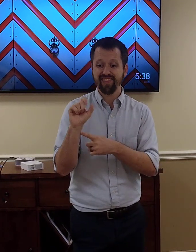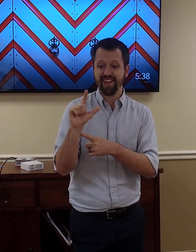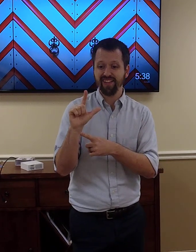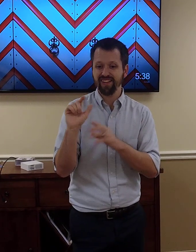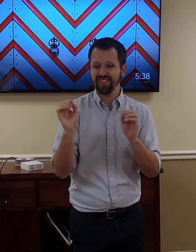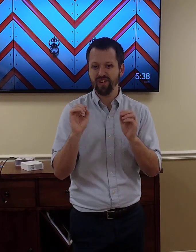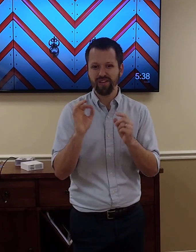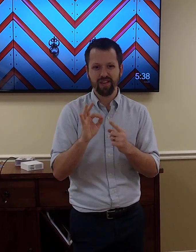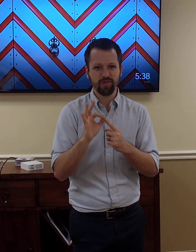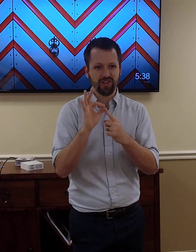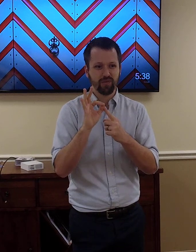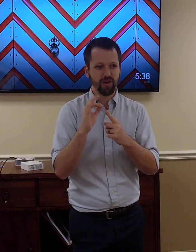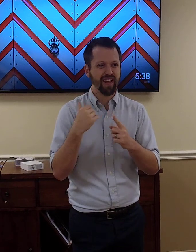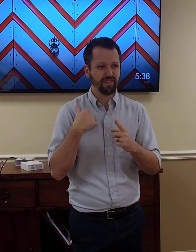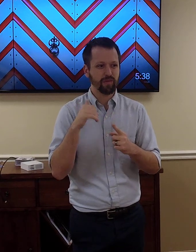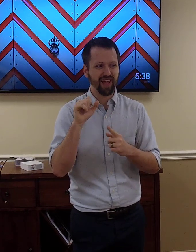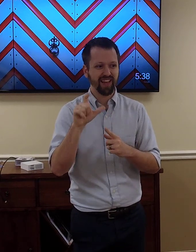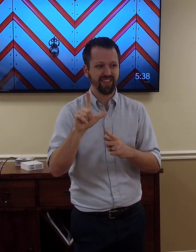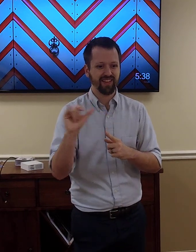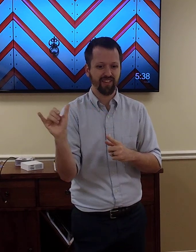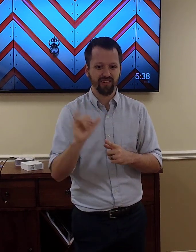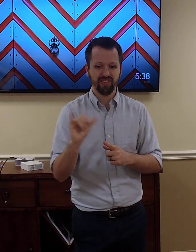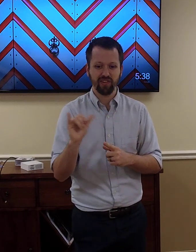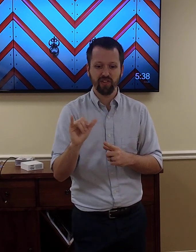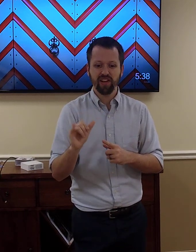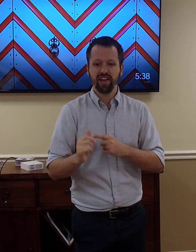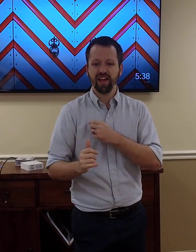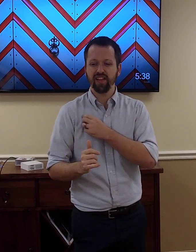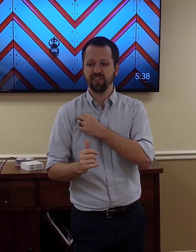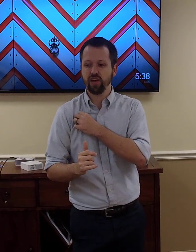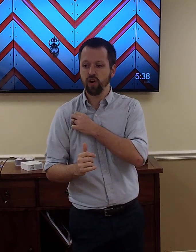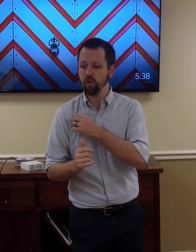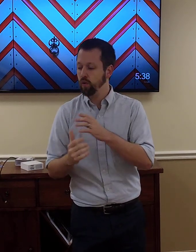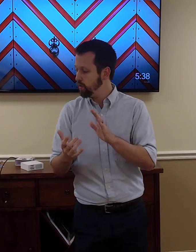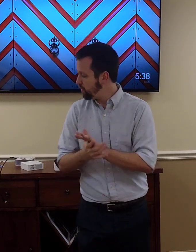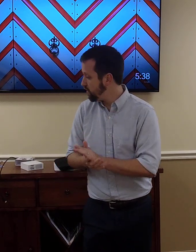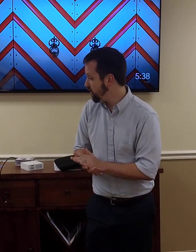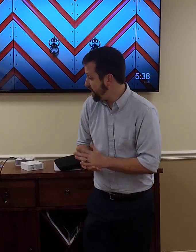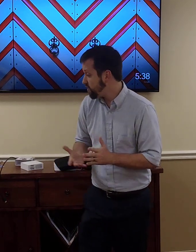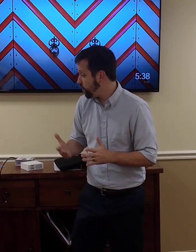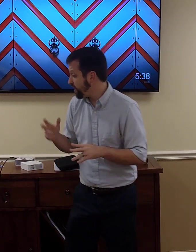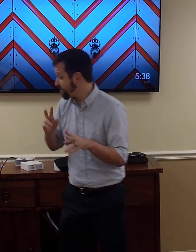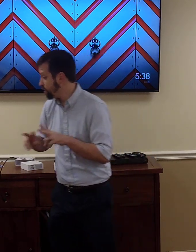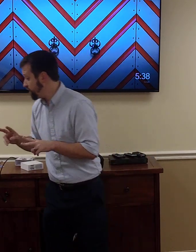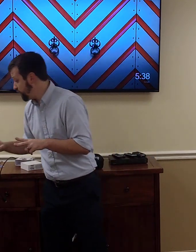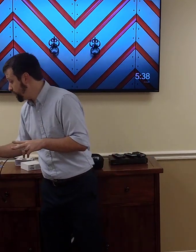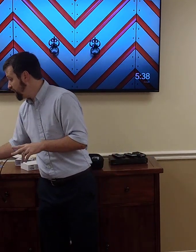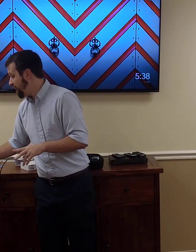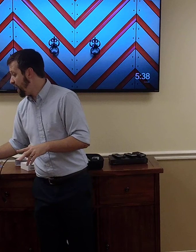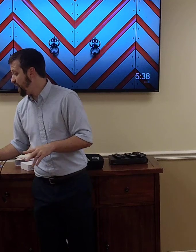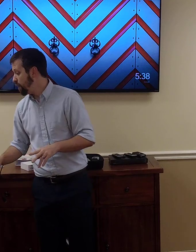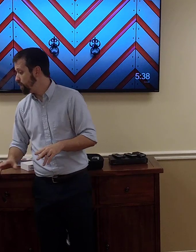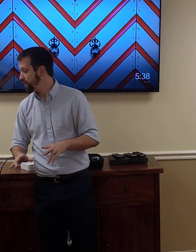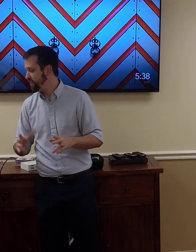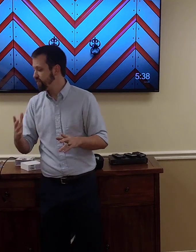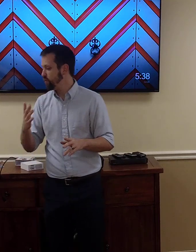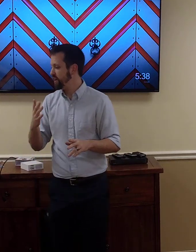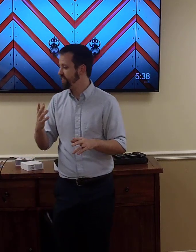ASL is no exception. We have them in ASL also. And so let's look at some of them. This one is a